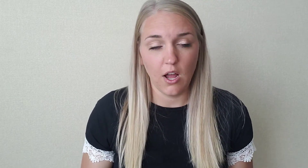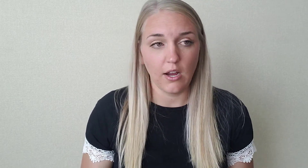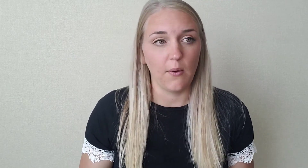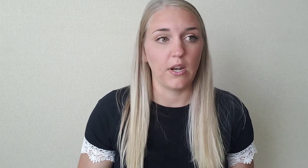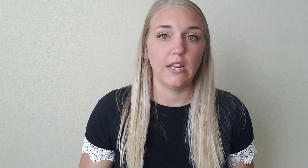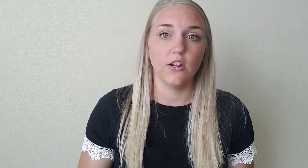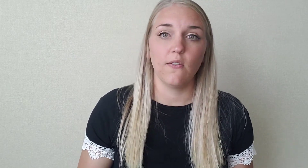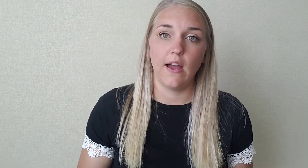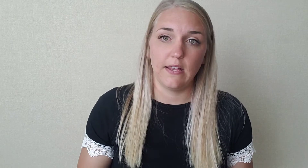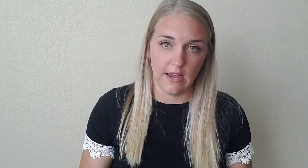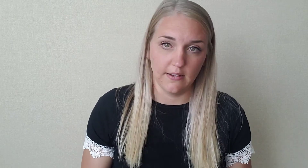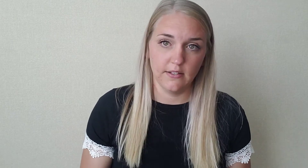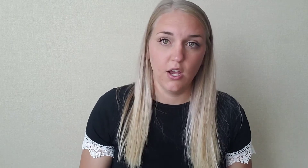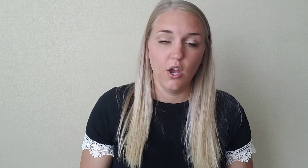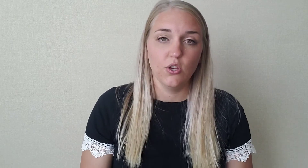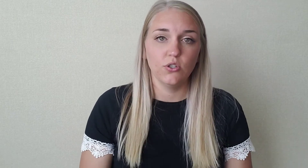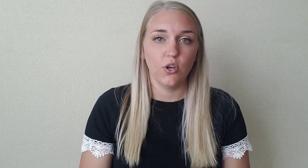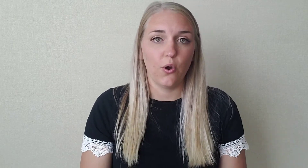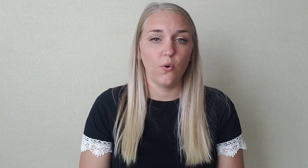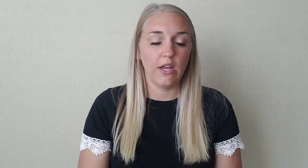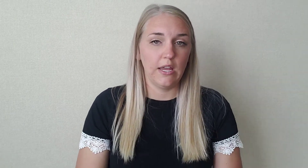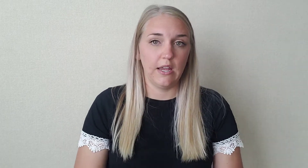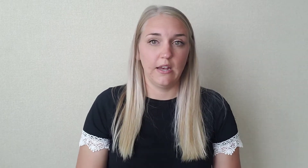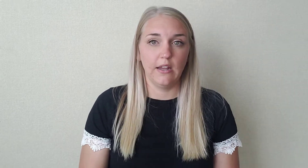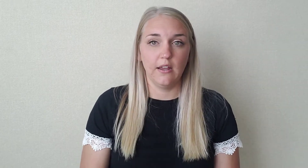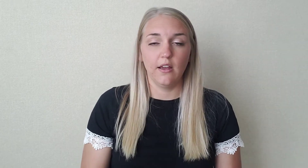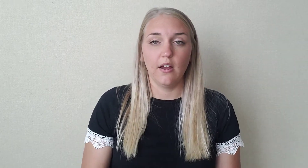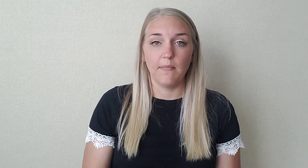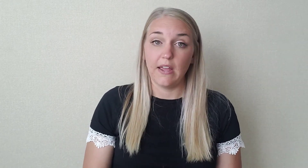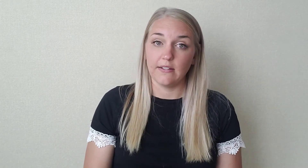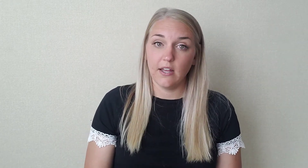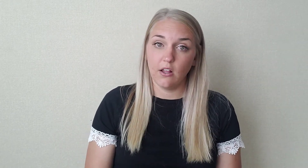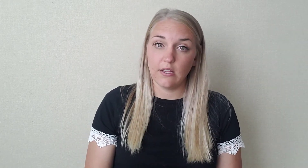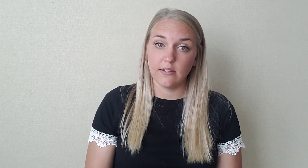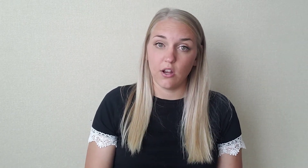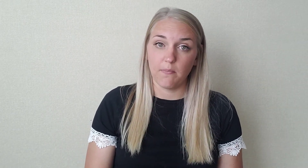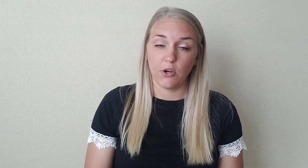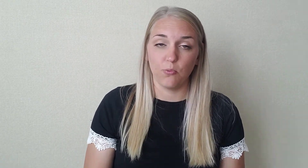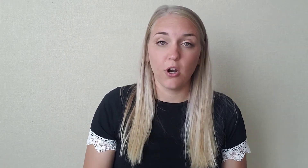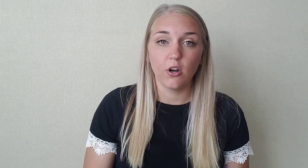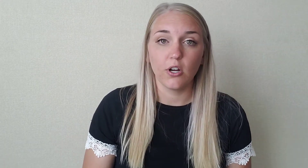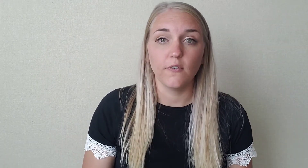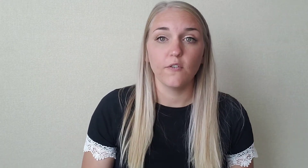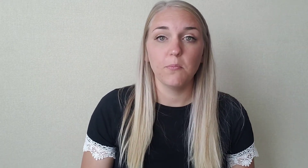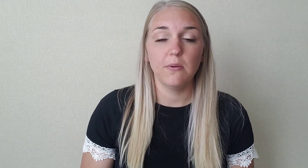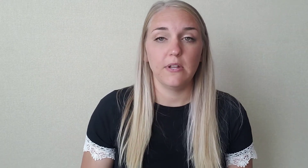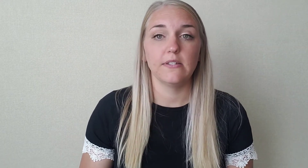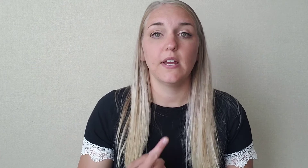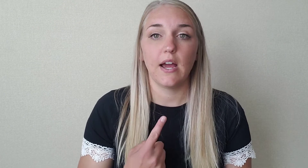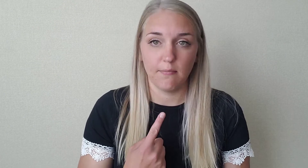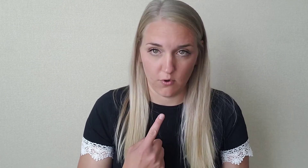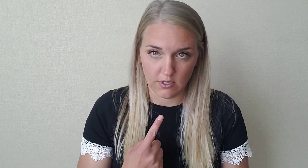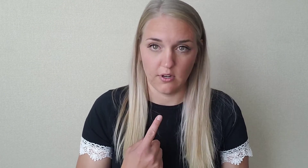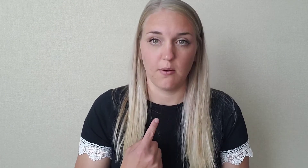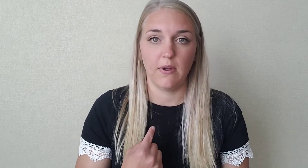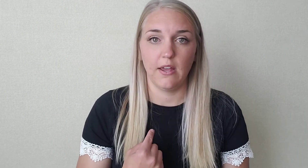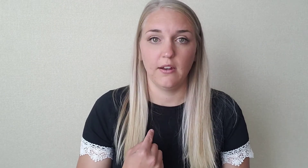I want to hear that yes. So in ASL, as a non-manual marker, confirming means that I'm going to nod my head.